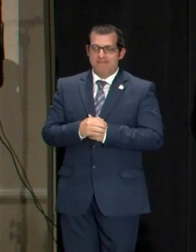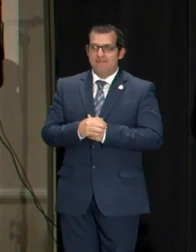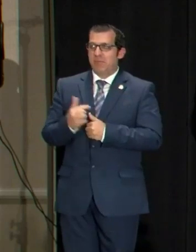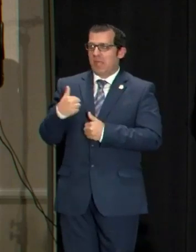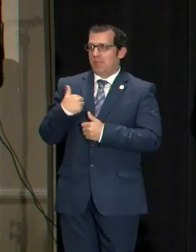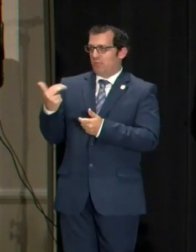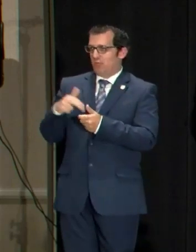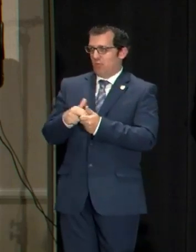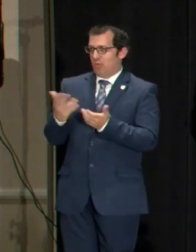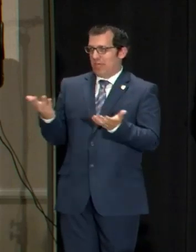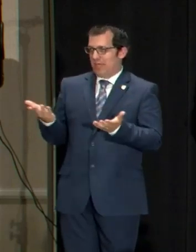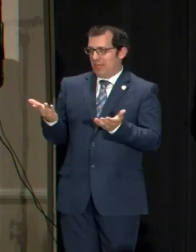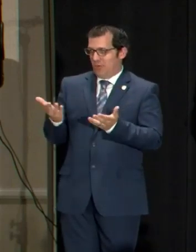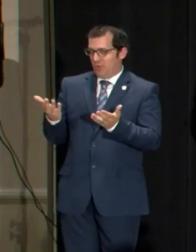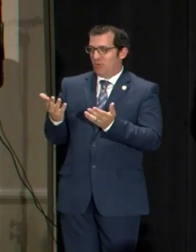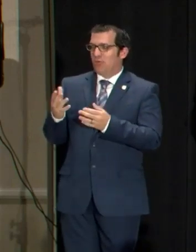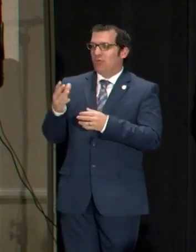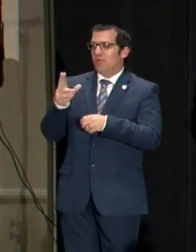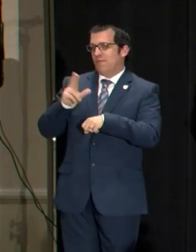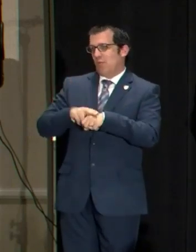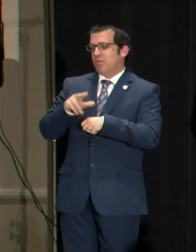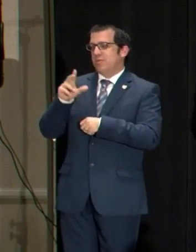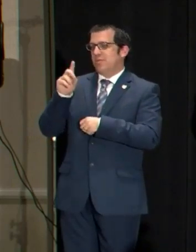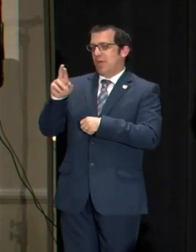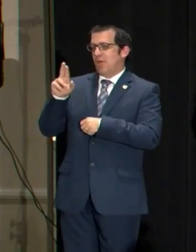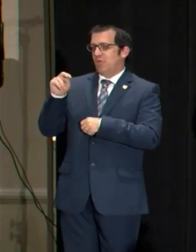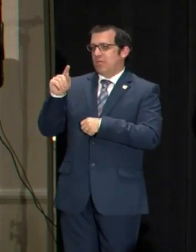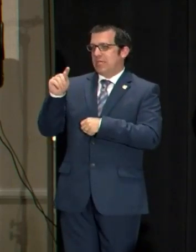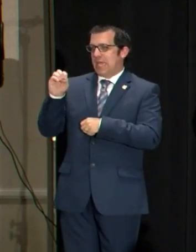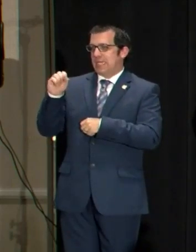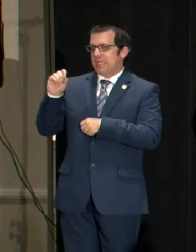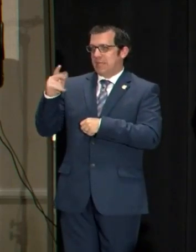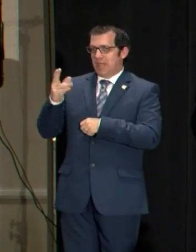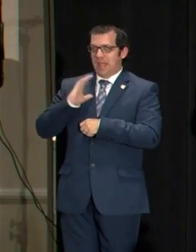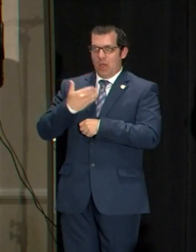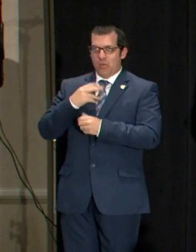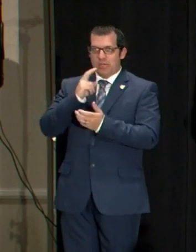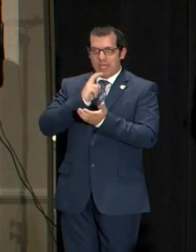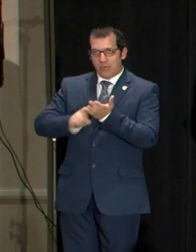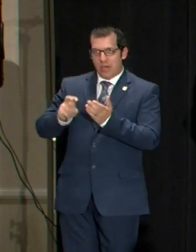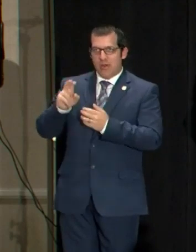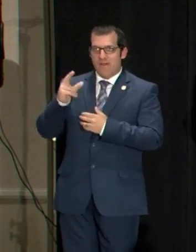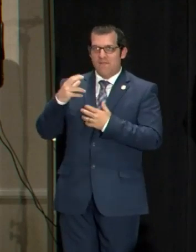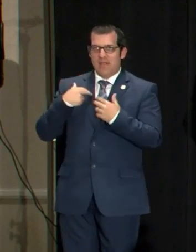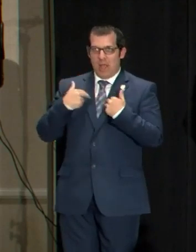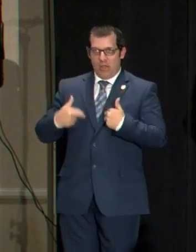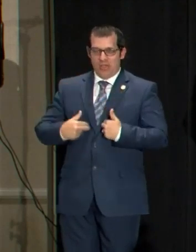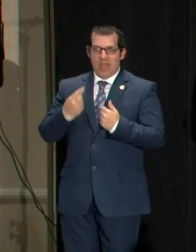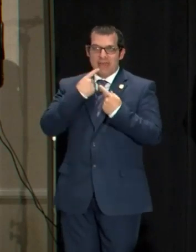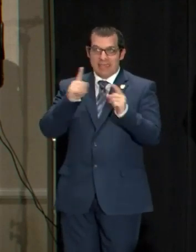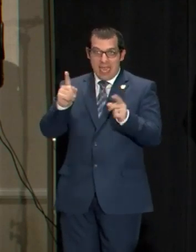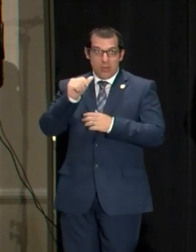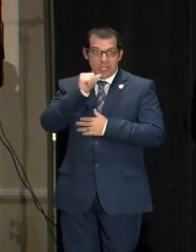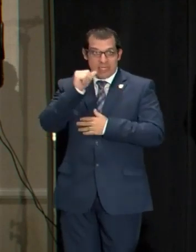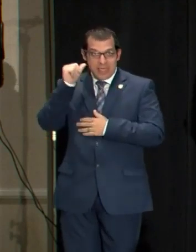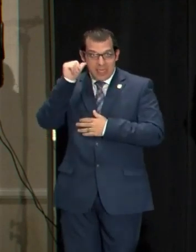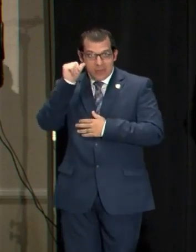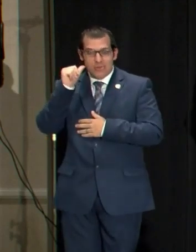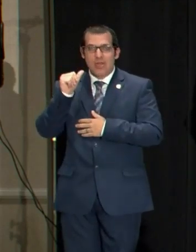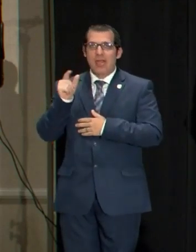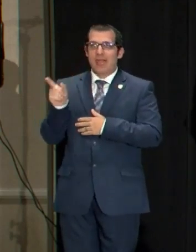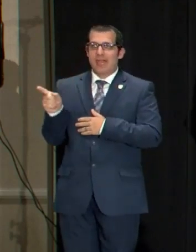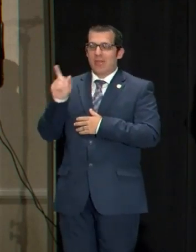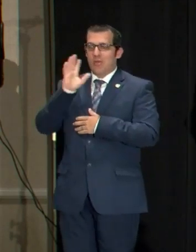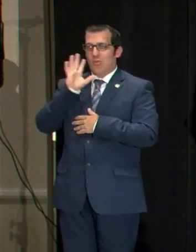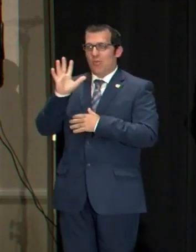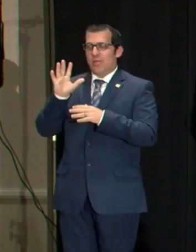I'm joined, of course, by Dr. Nate Smith, our Secretary of Health, who was announced yesterday as